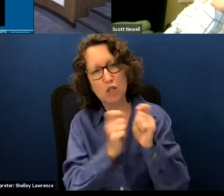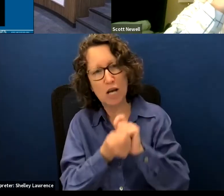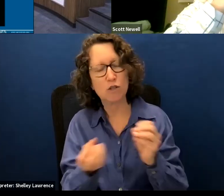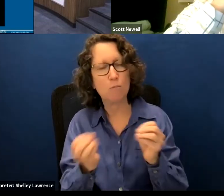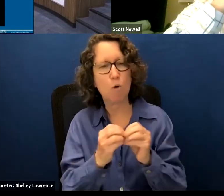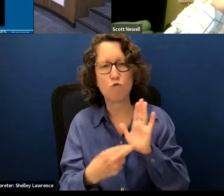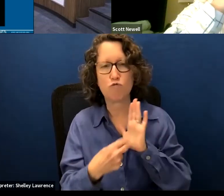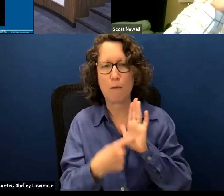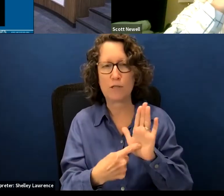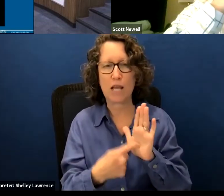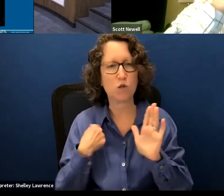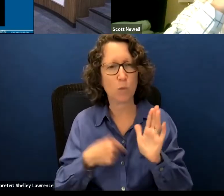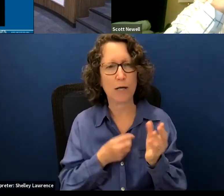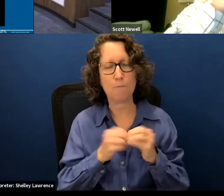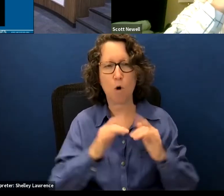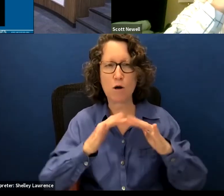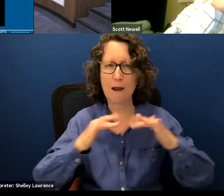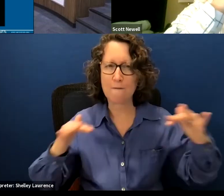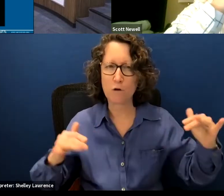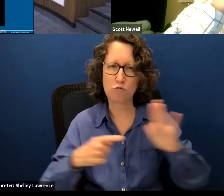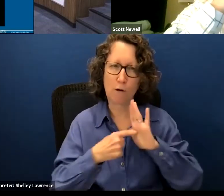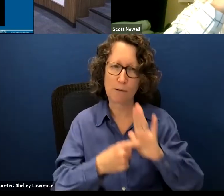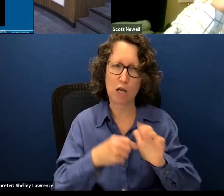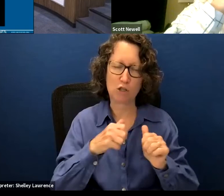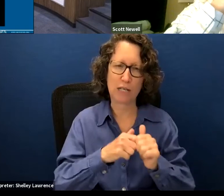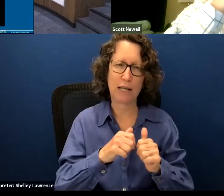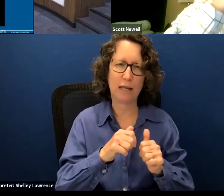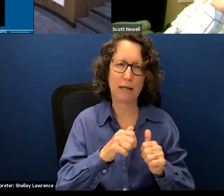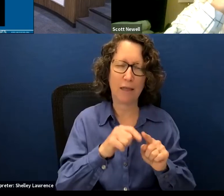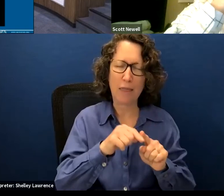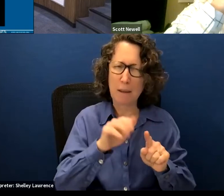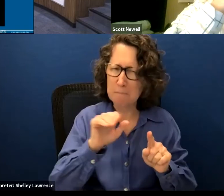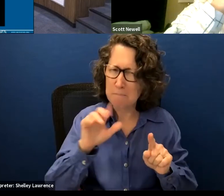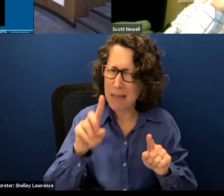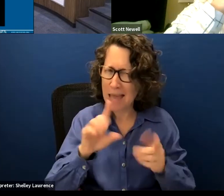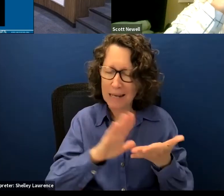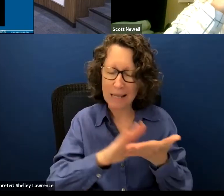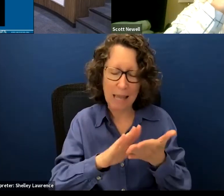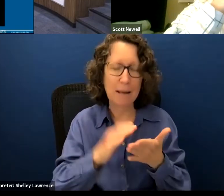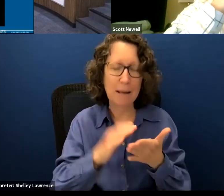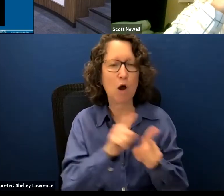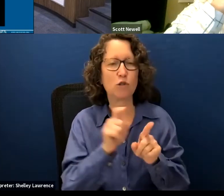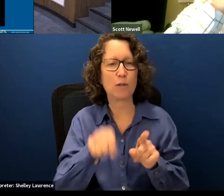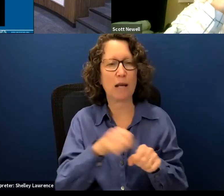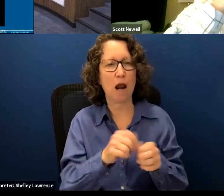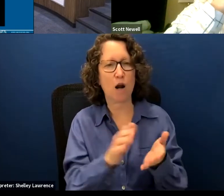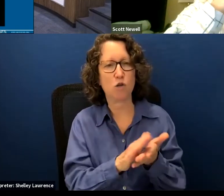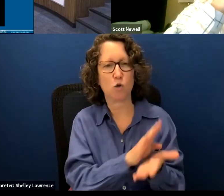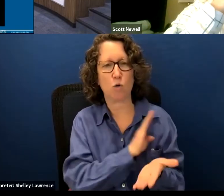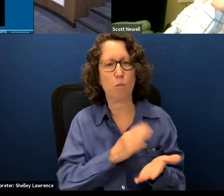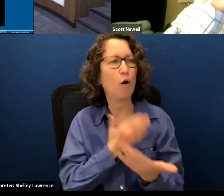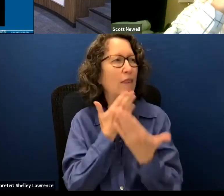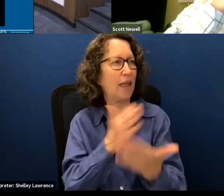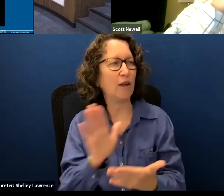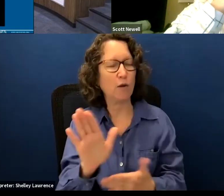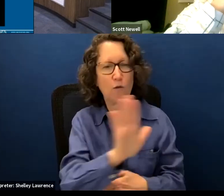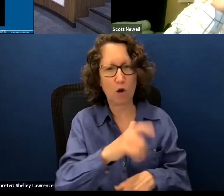representation. We need a more diverse representation in the Matt Academy, and we also need it in our school boards. Thank you for your time.